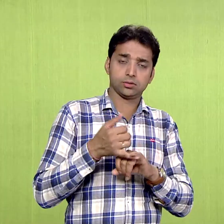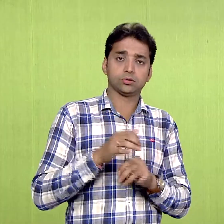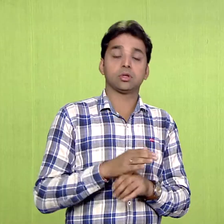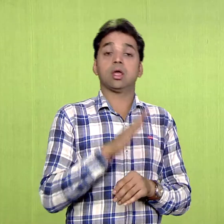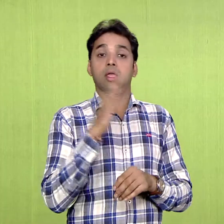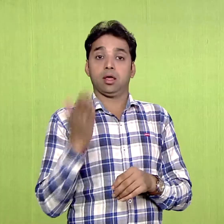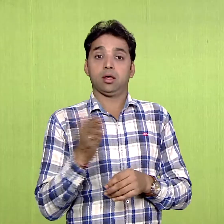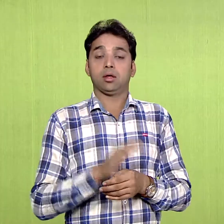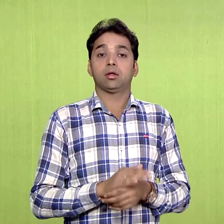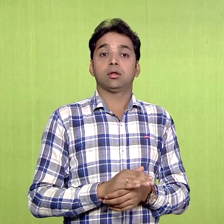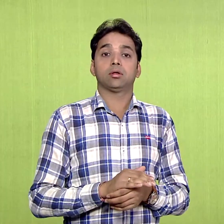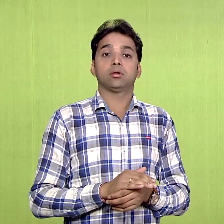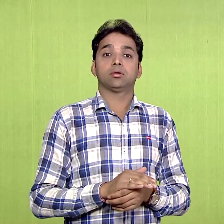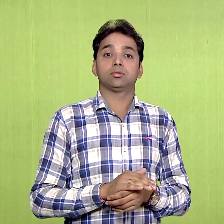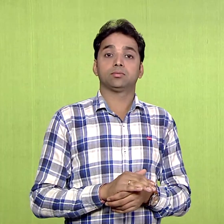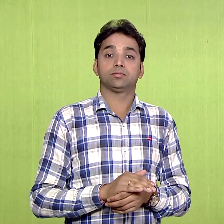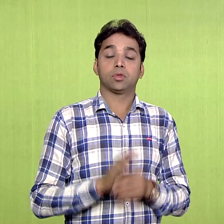and Ratha temples of